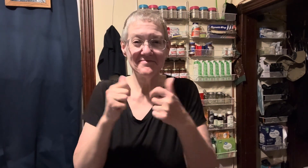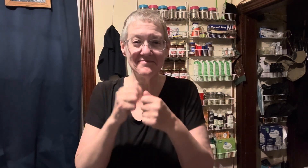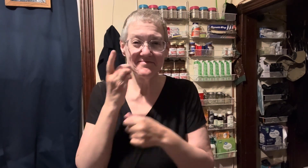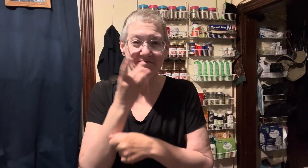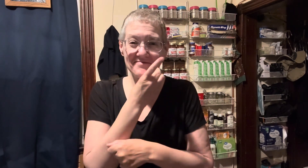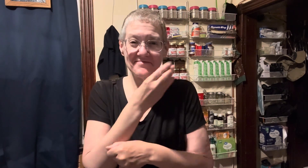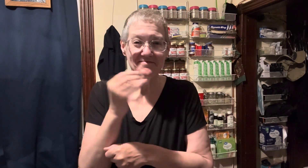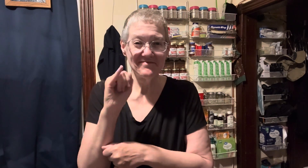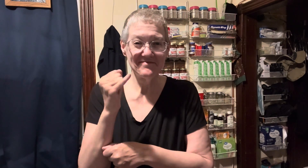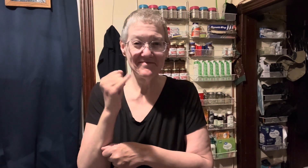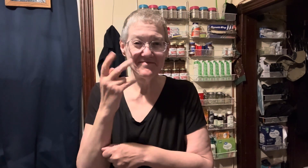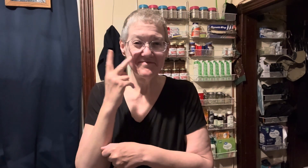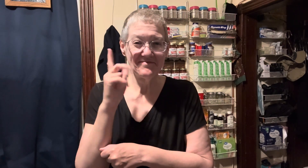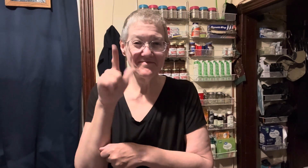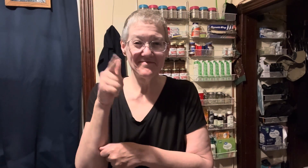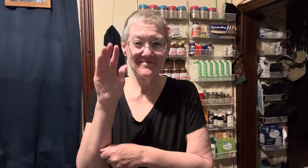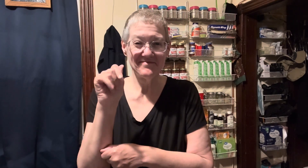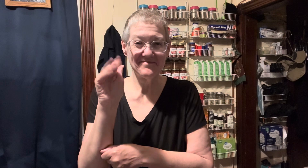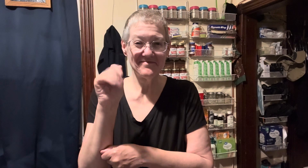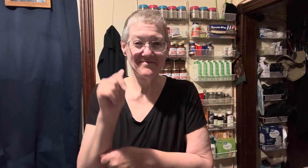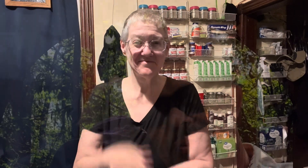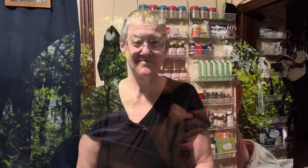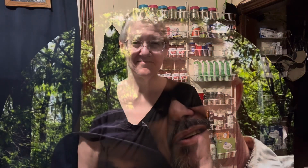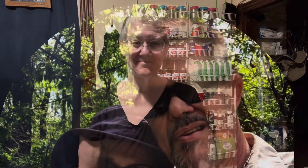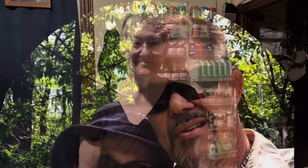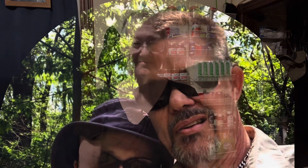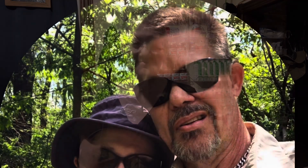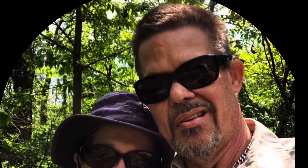you for visiting Keto Living with Dale and Judith. See you later. Bye-bye.